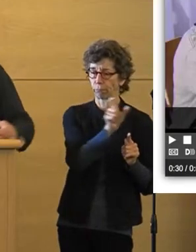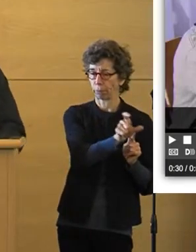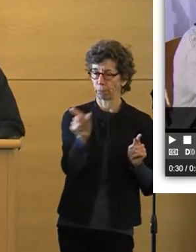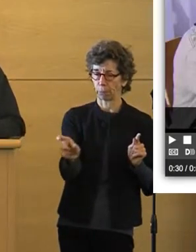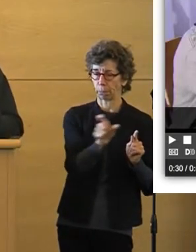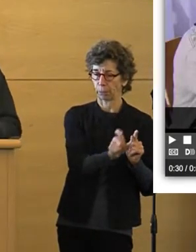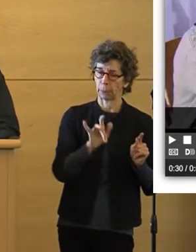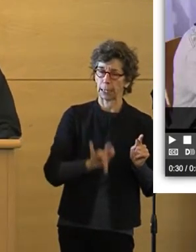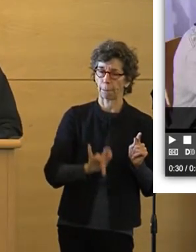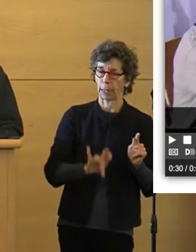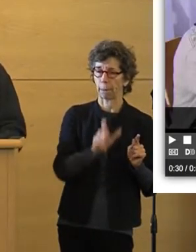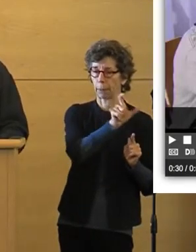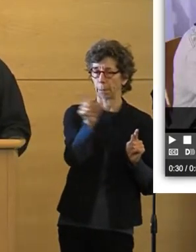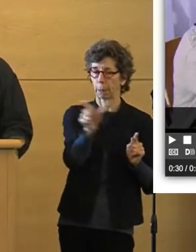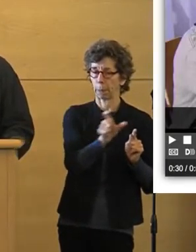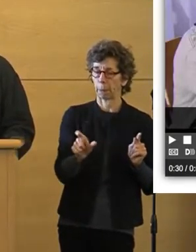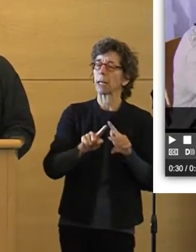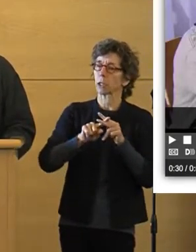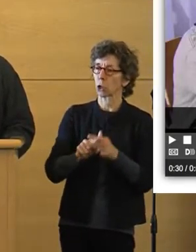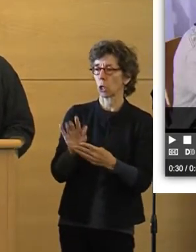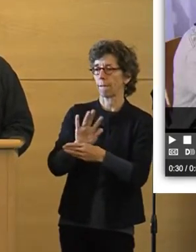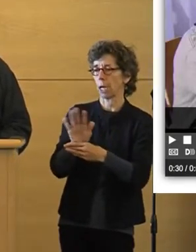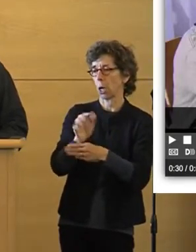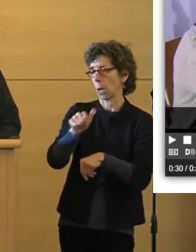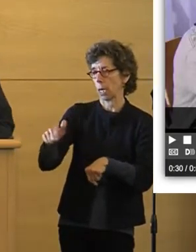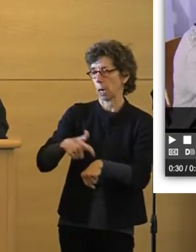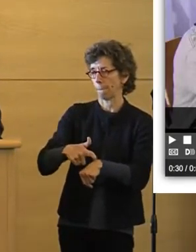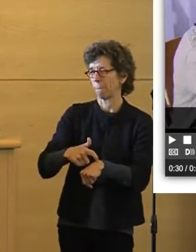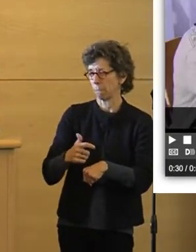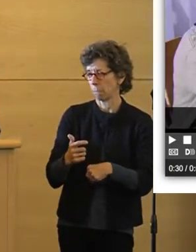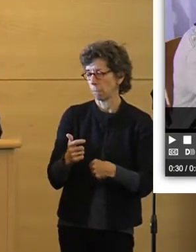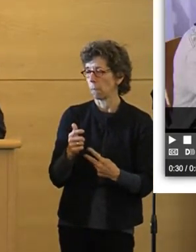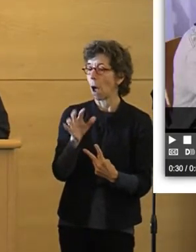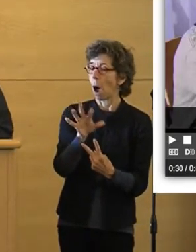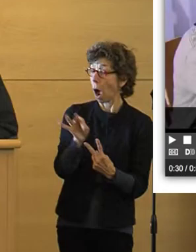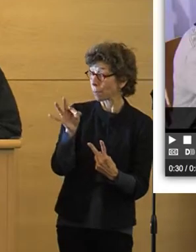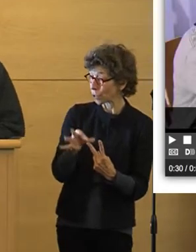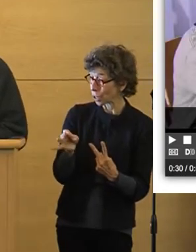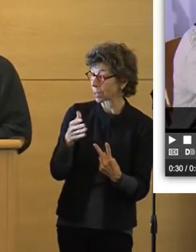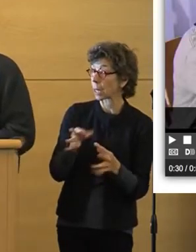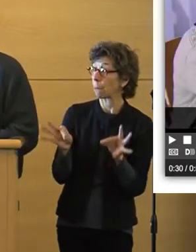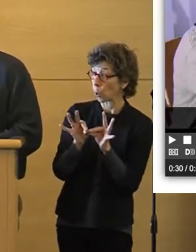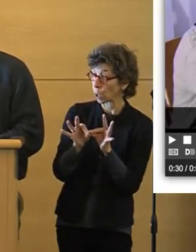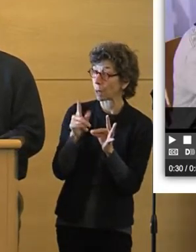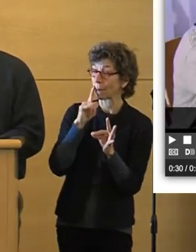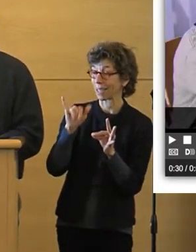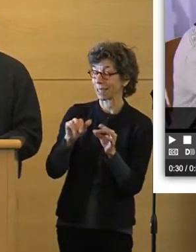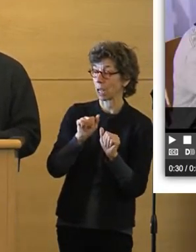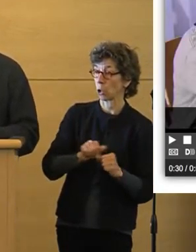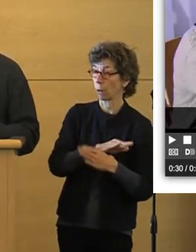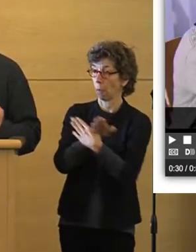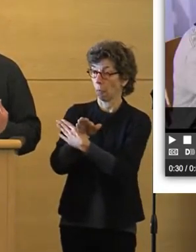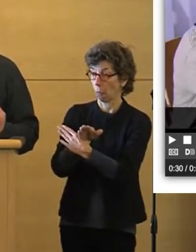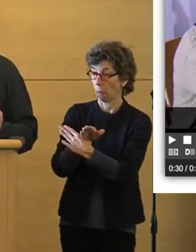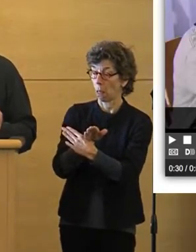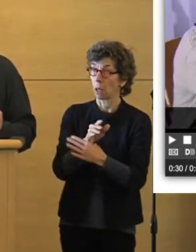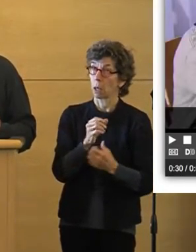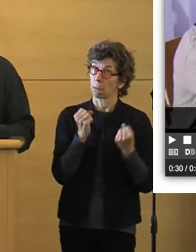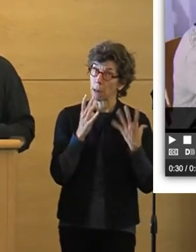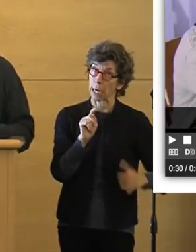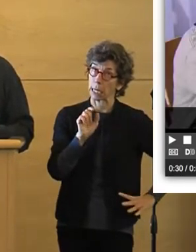well, but it's a preference. And so users can enable, yeah, they can say yes to keyboard accessibility and then